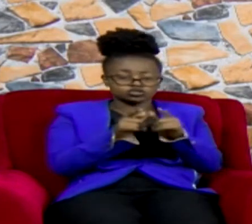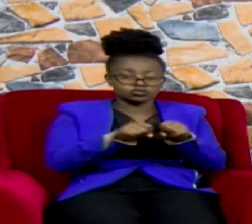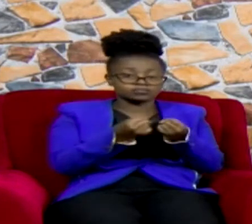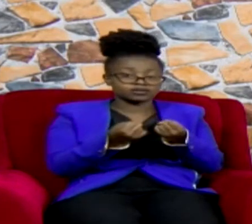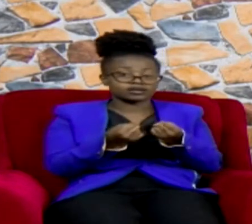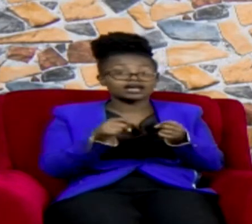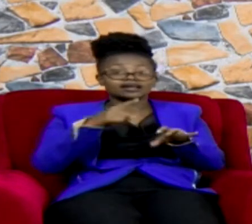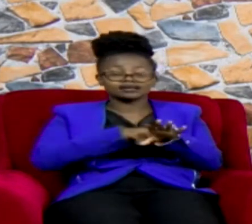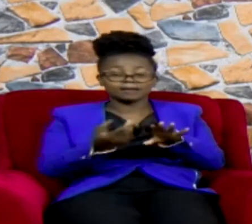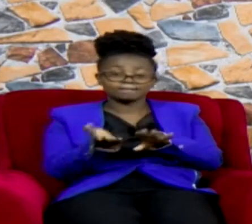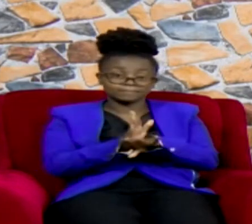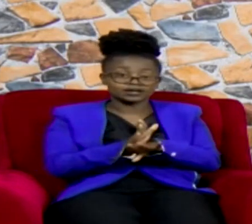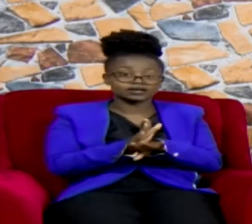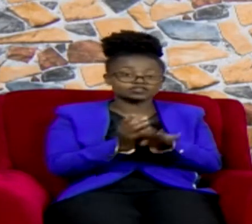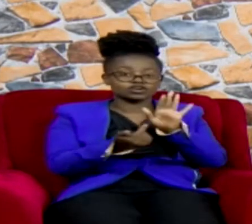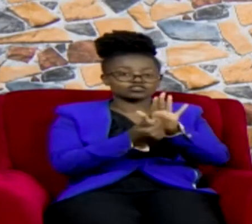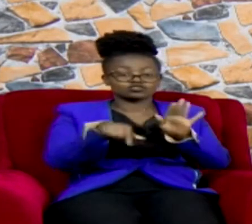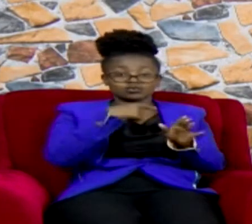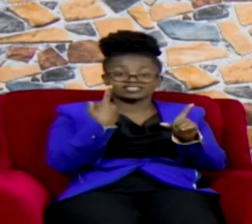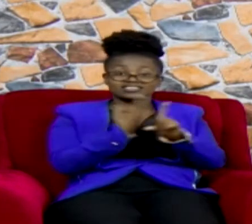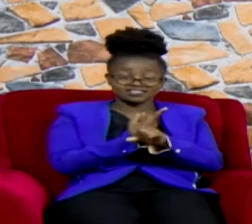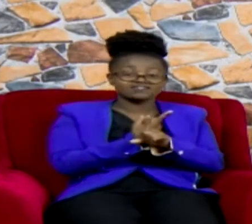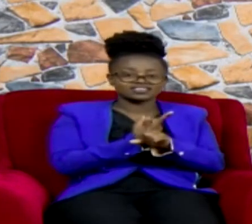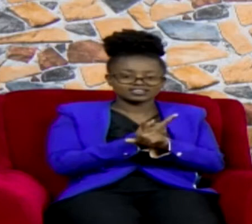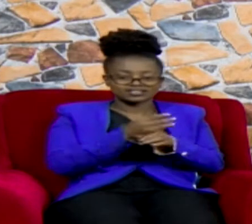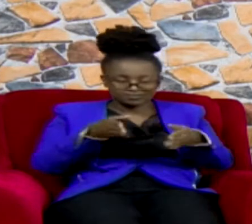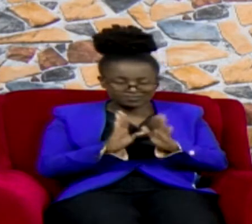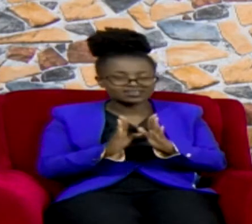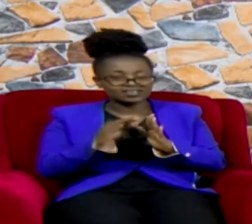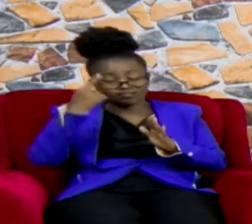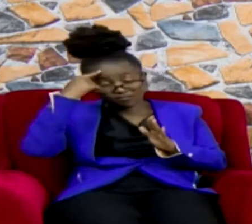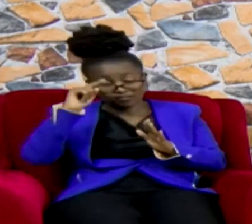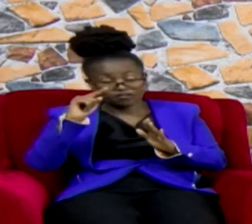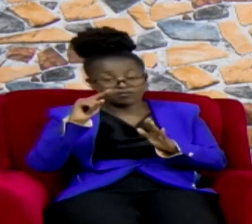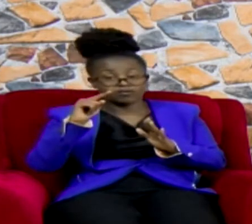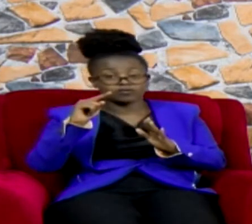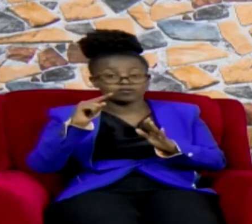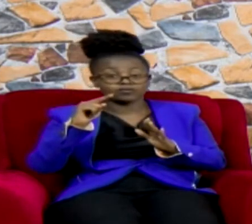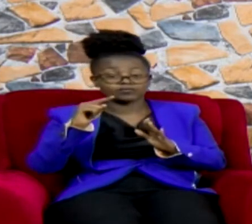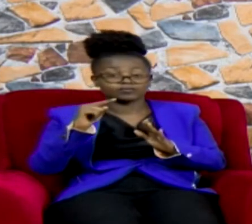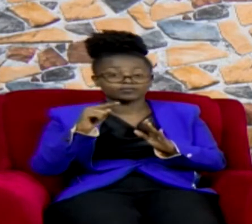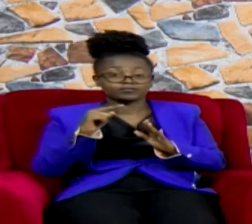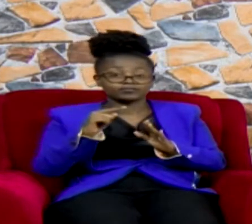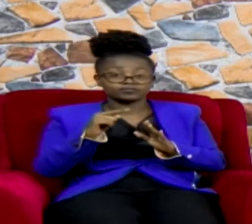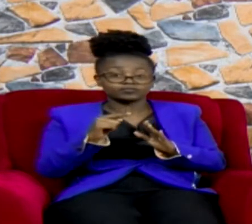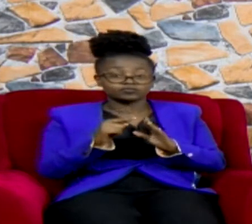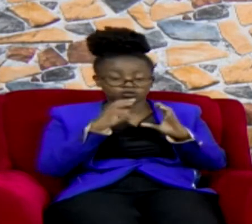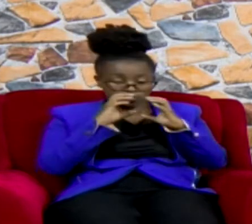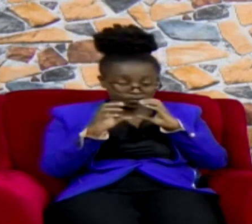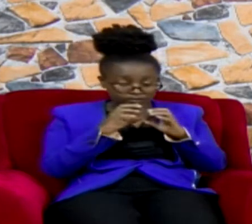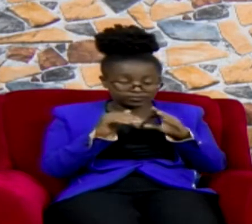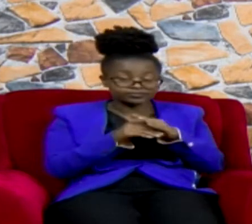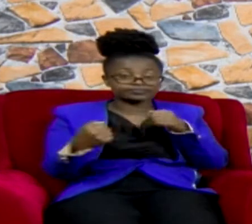just take a short break, and then when you come back, then you can show us the different techniques, right, of how we can actually intervene in